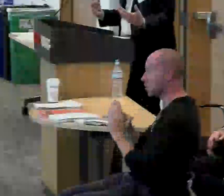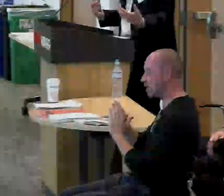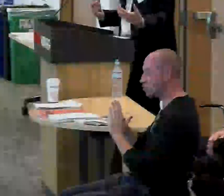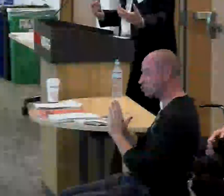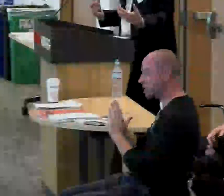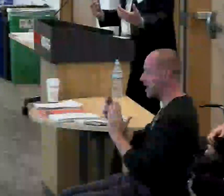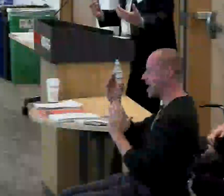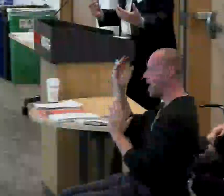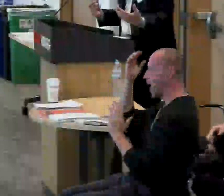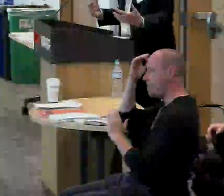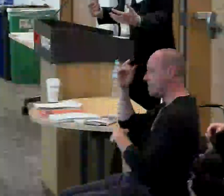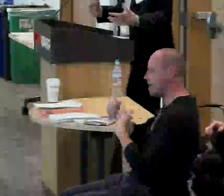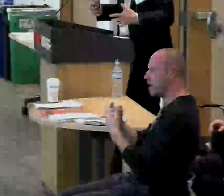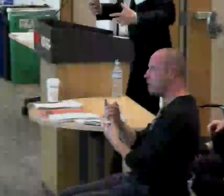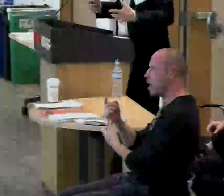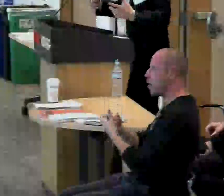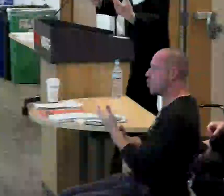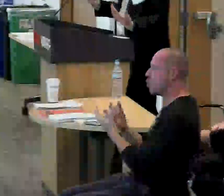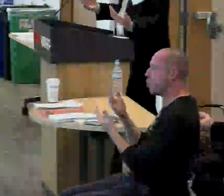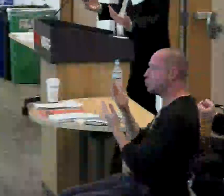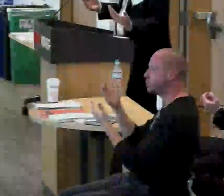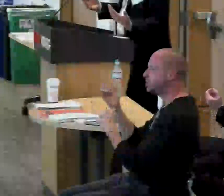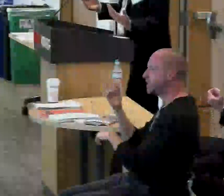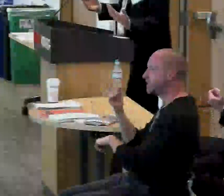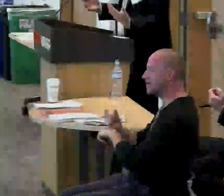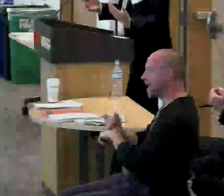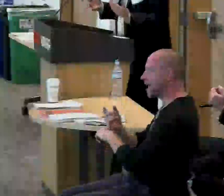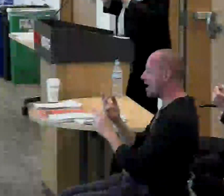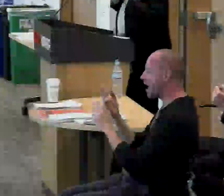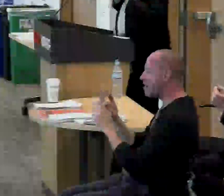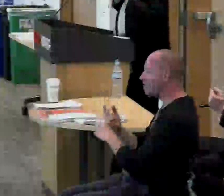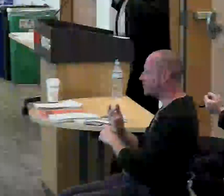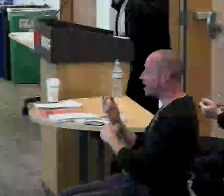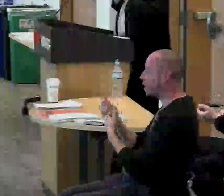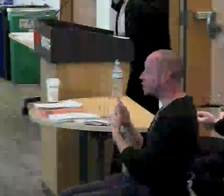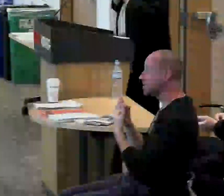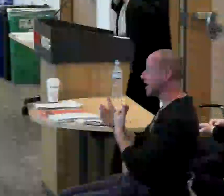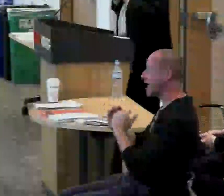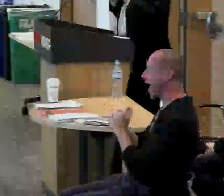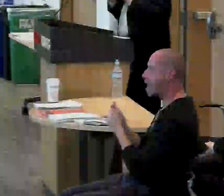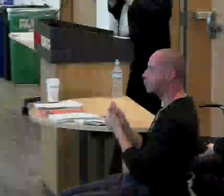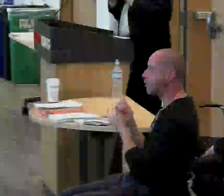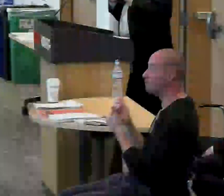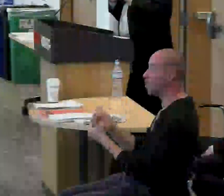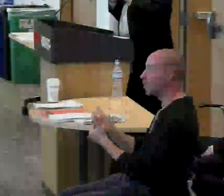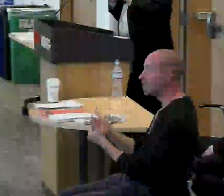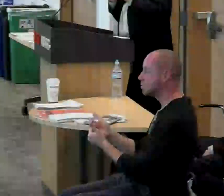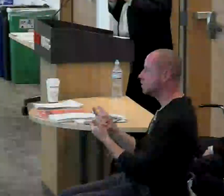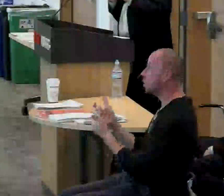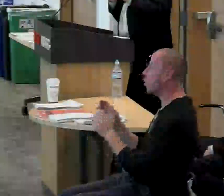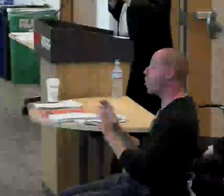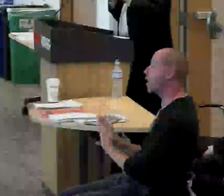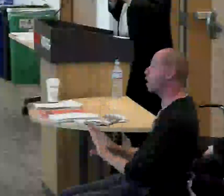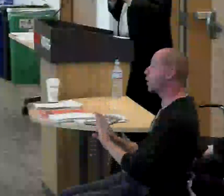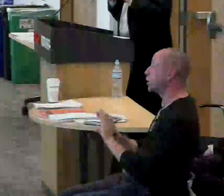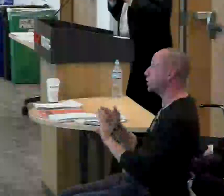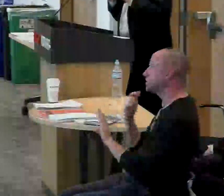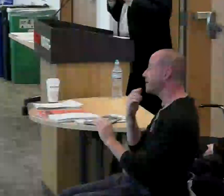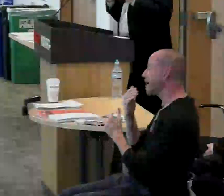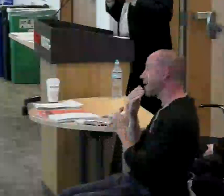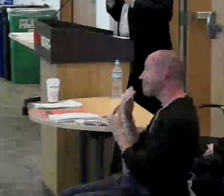considered today and how we might best move forward as a group. So for me, I just want to close by saying thank you, and I appreciate it and look forward